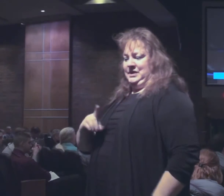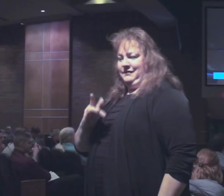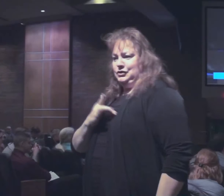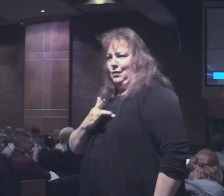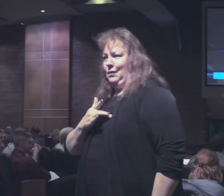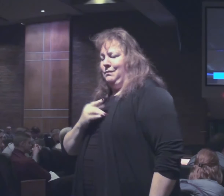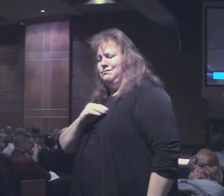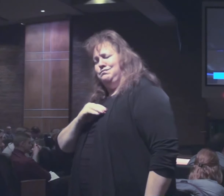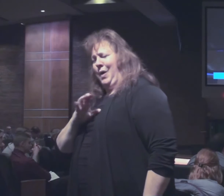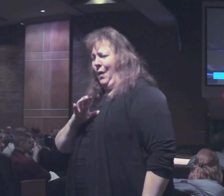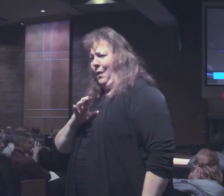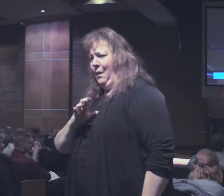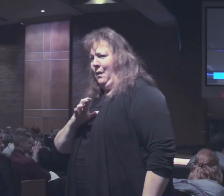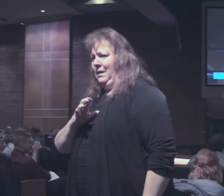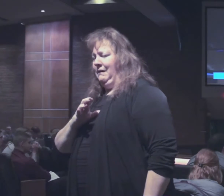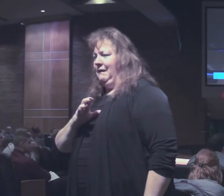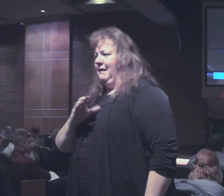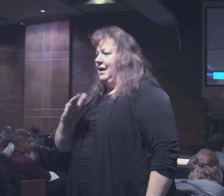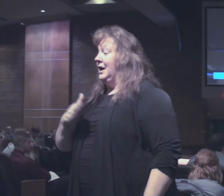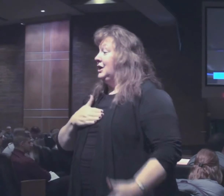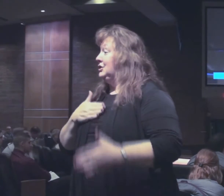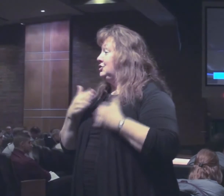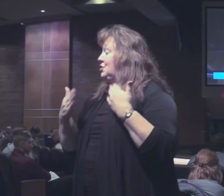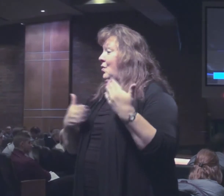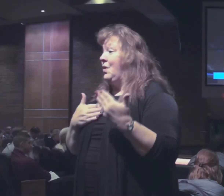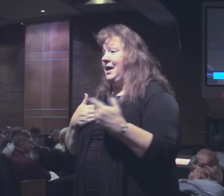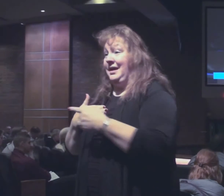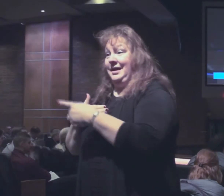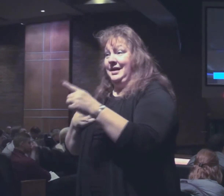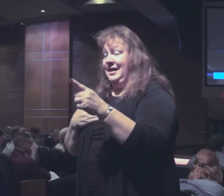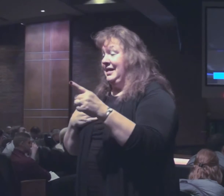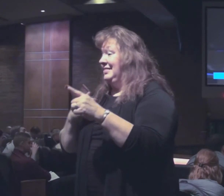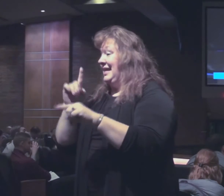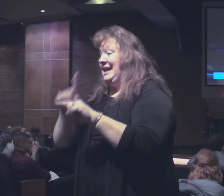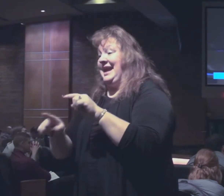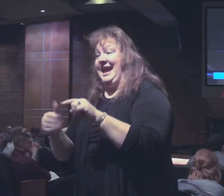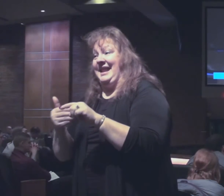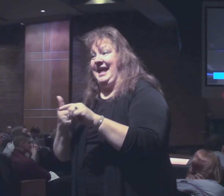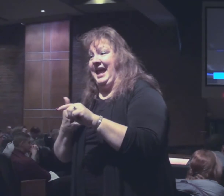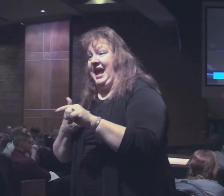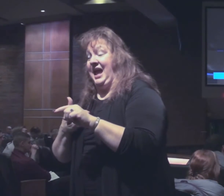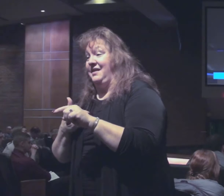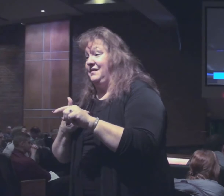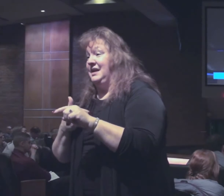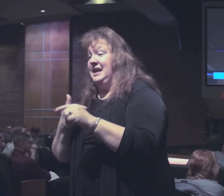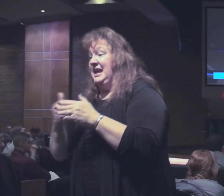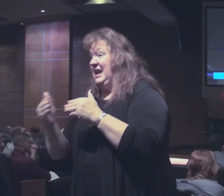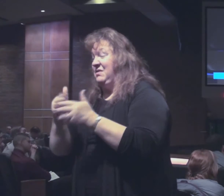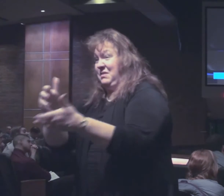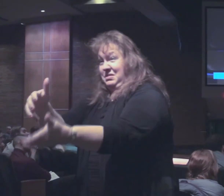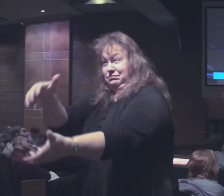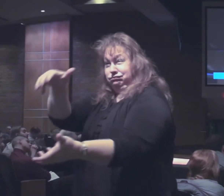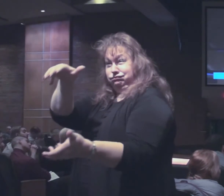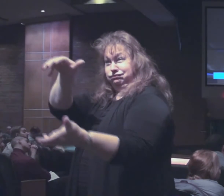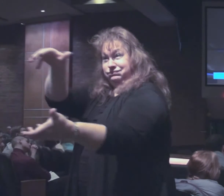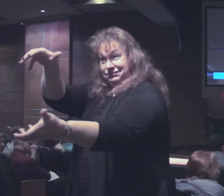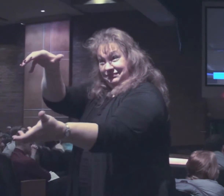heart. A greater joy than the enemies of God can have when they have abundance of material